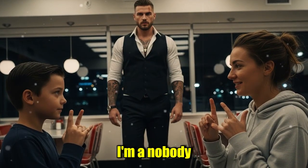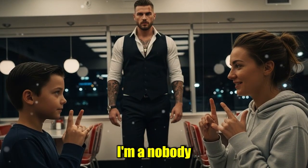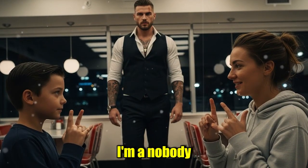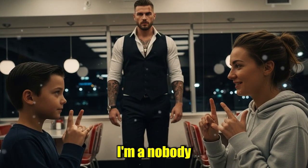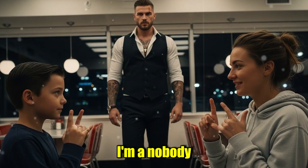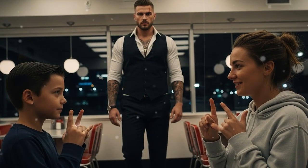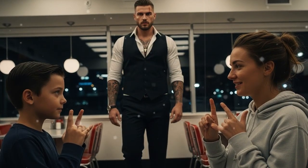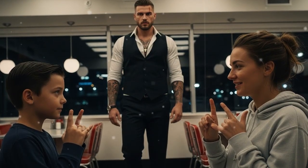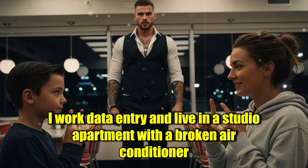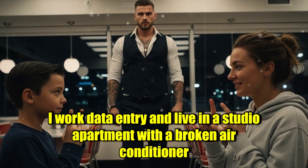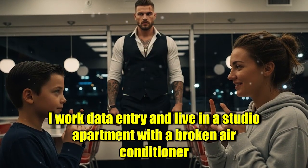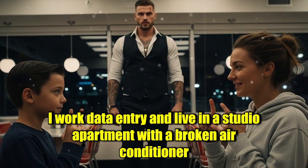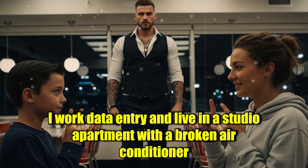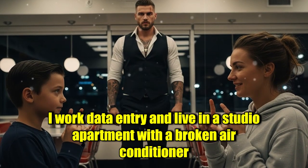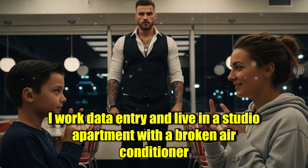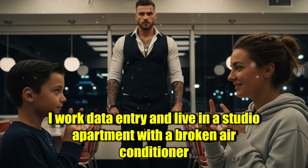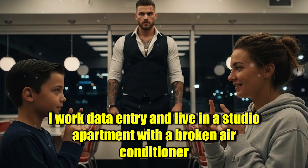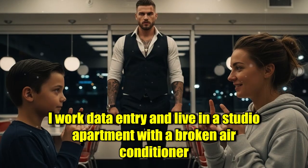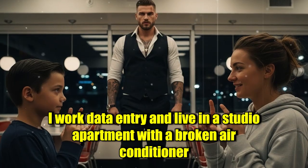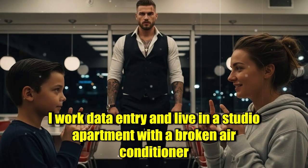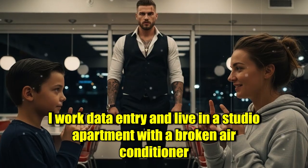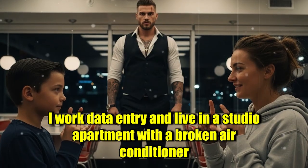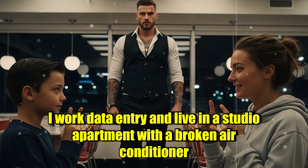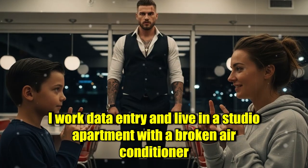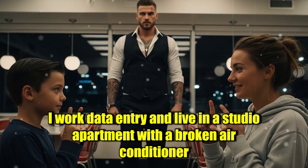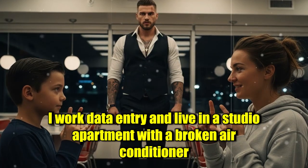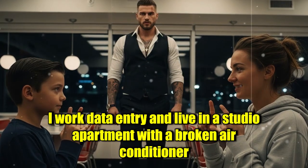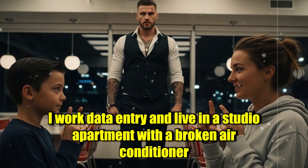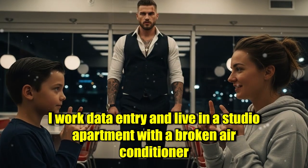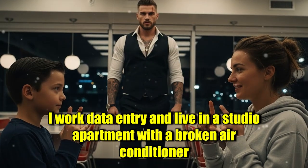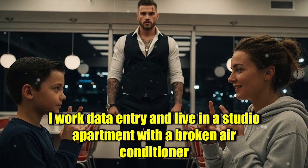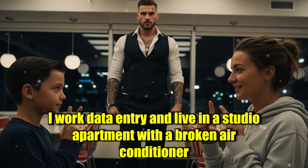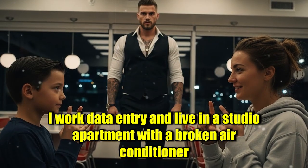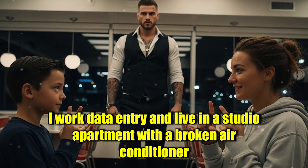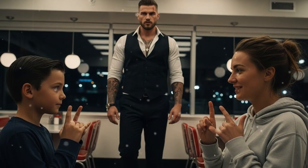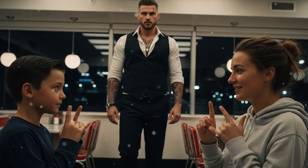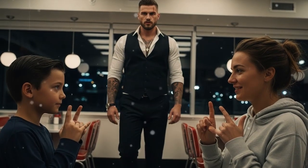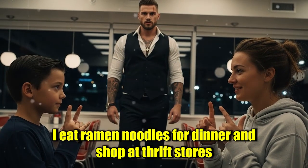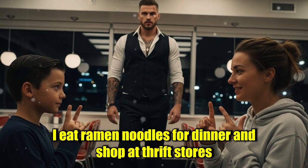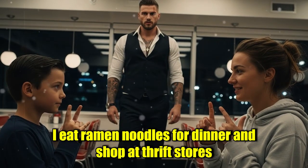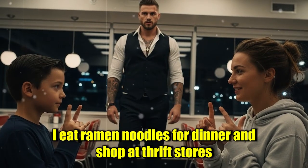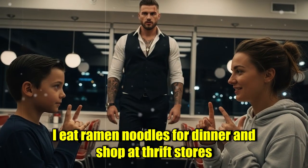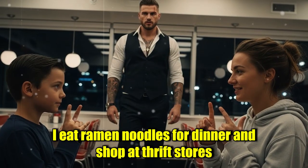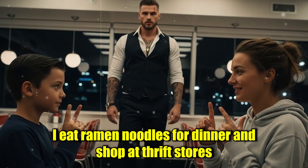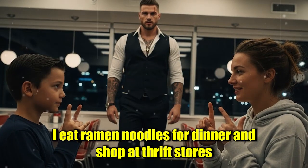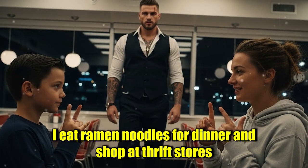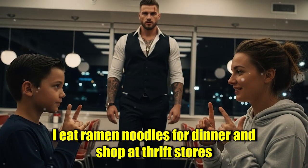I'm a nobody. I work data entry and live in a studio apartment with a broken air conditioner. I eat ramen noodles for dinner